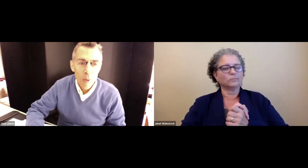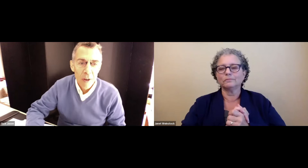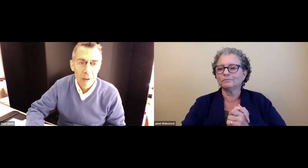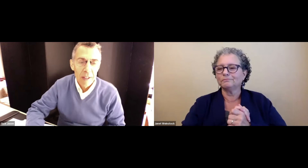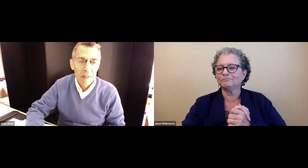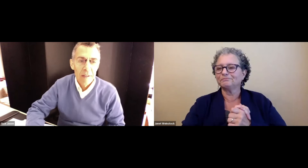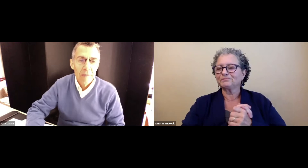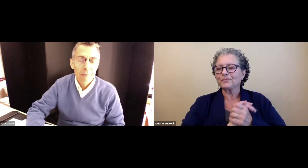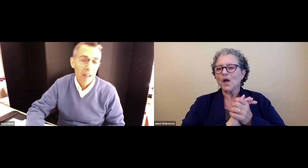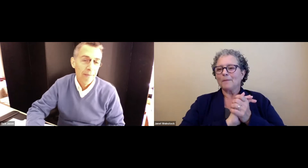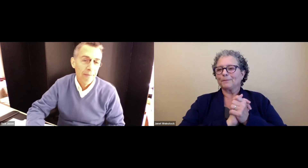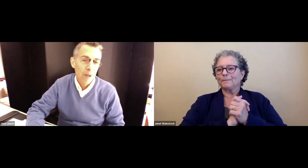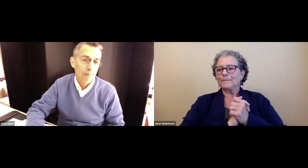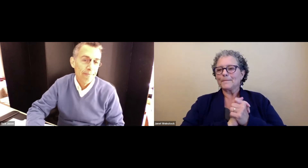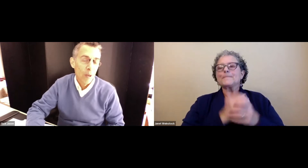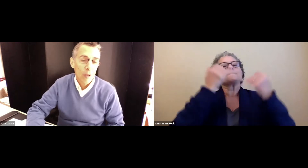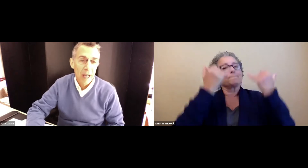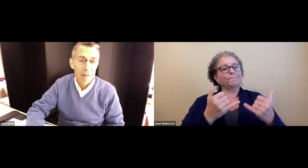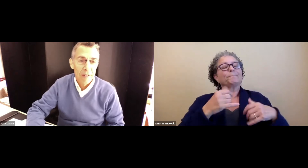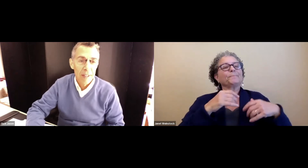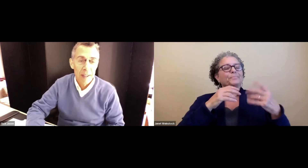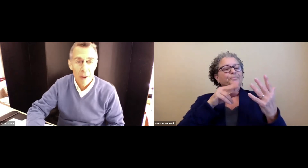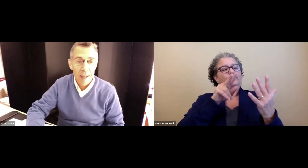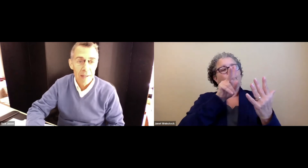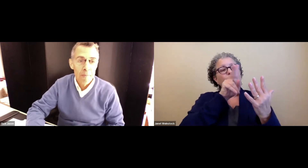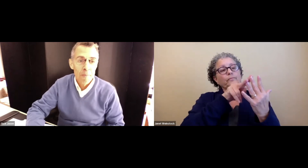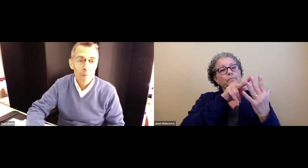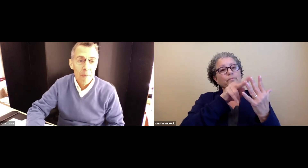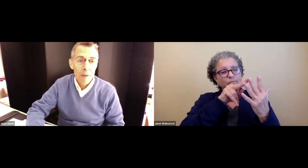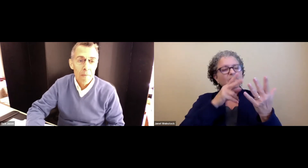hearing, Bella. So it worked out in their eyes.